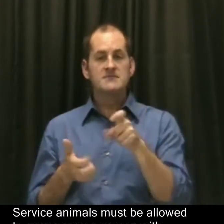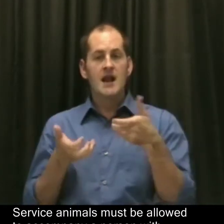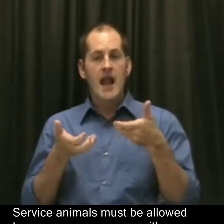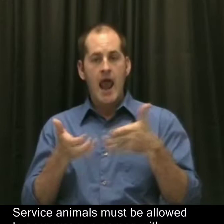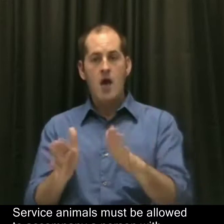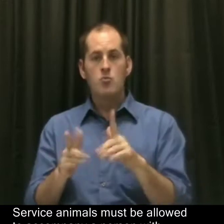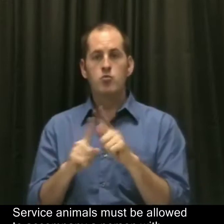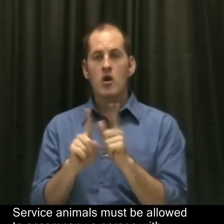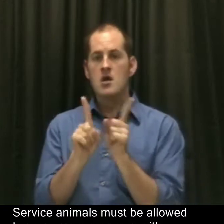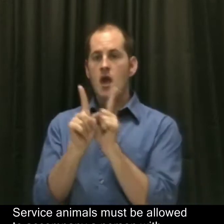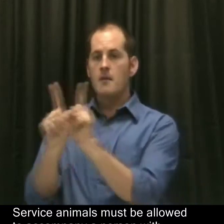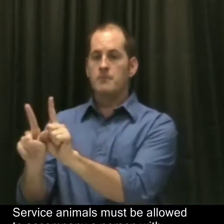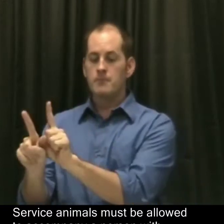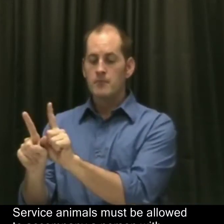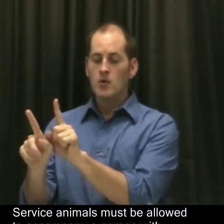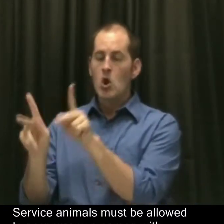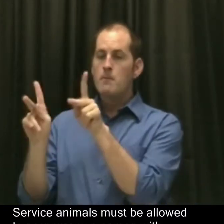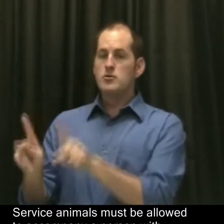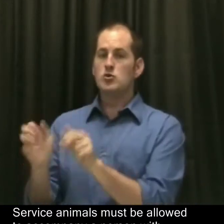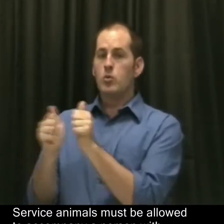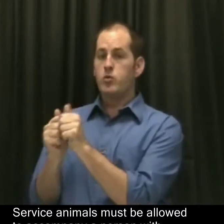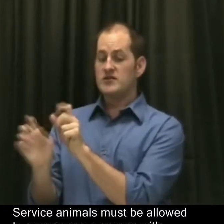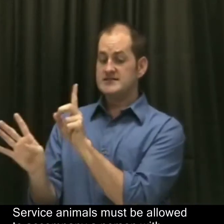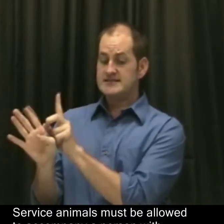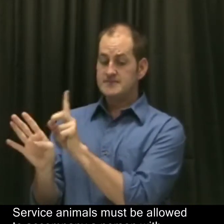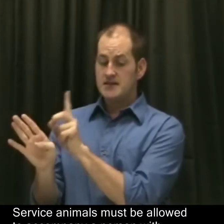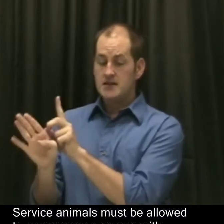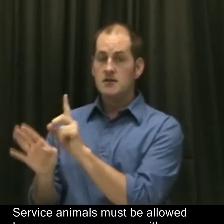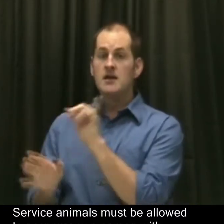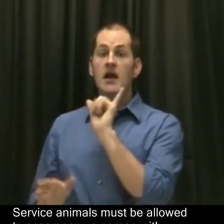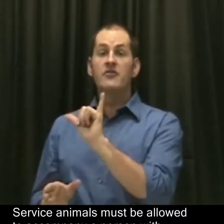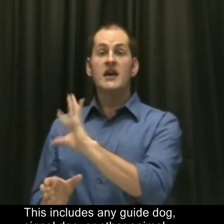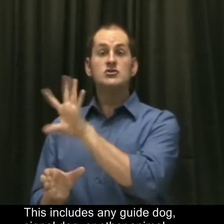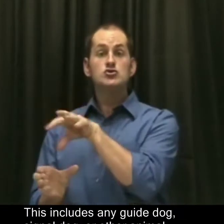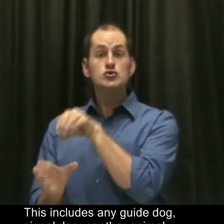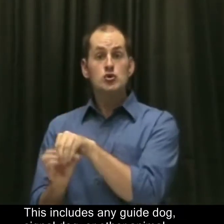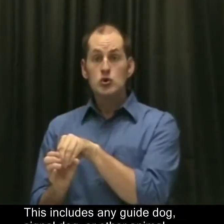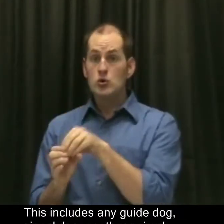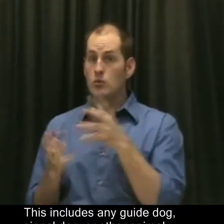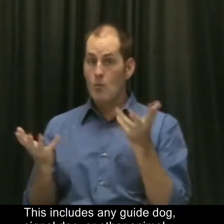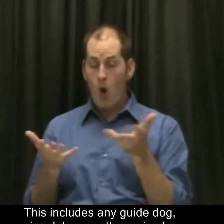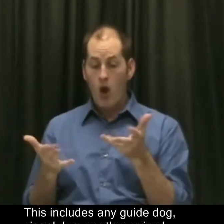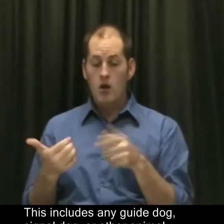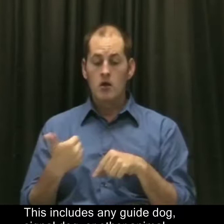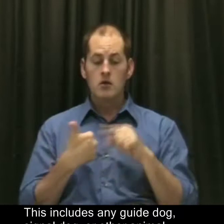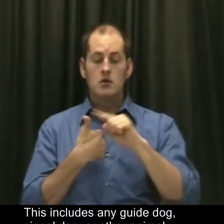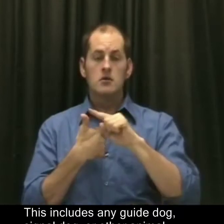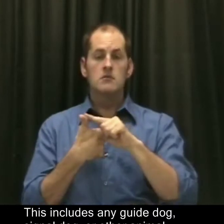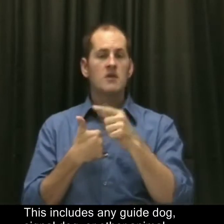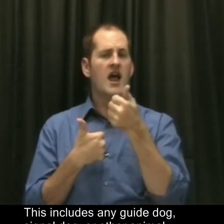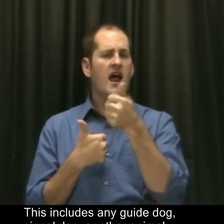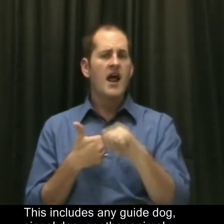Service animals must be allowed to accompany a person with a disability. This includes any guide